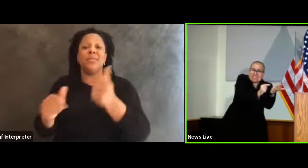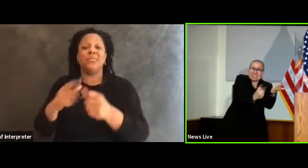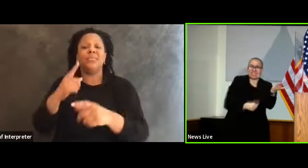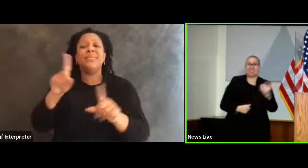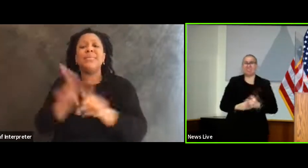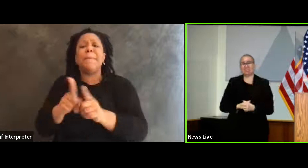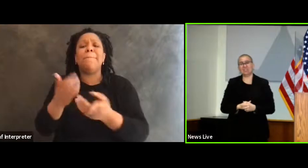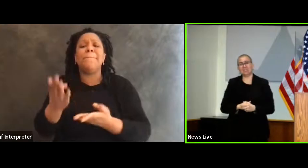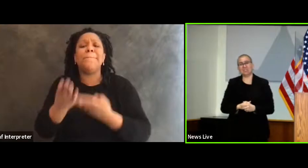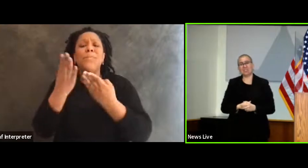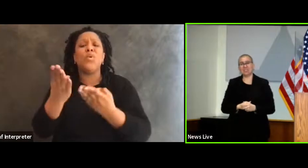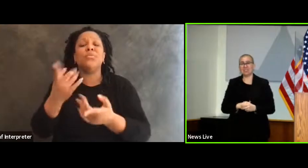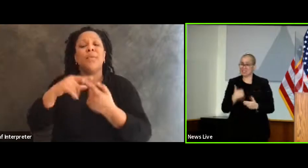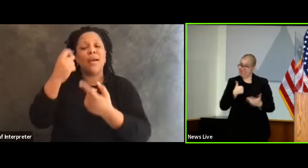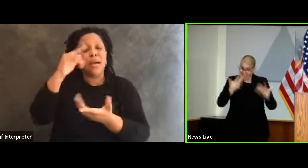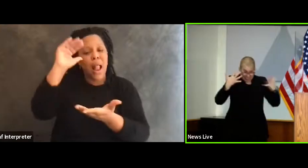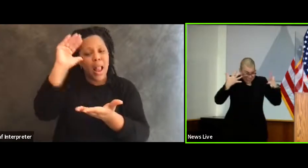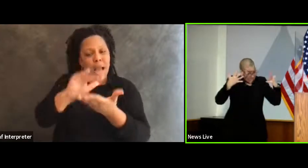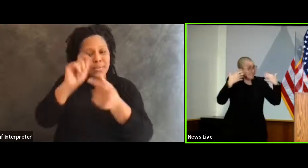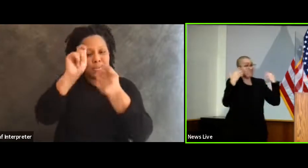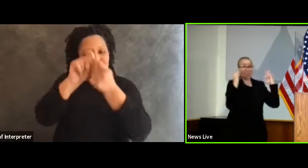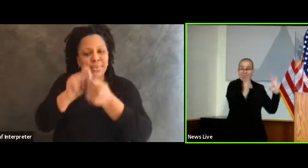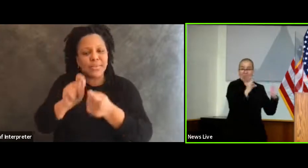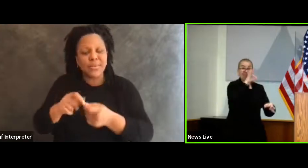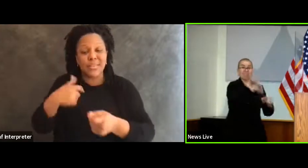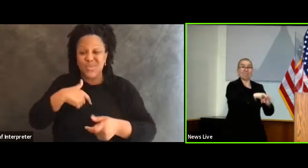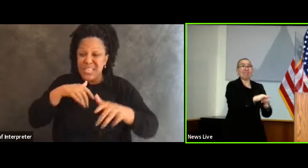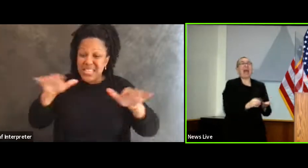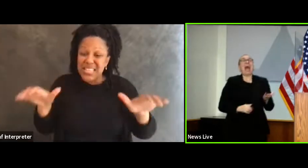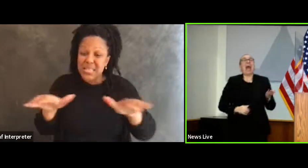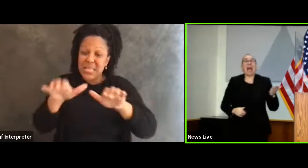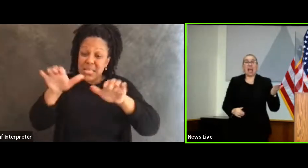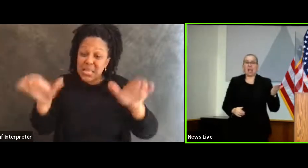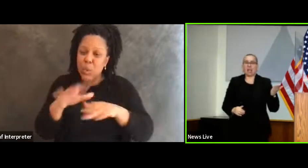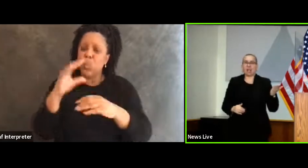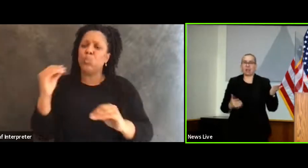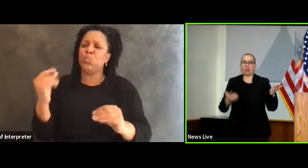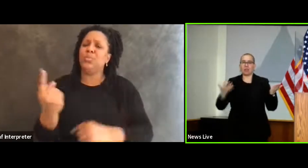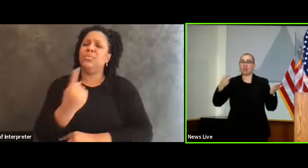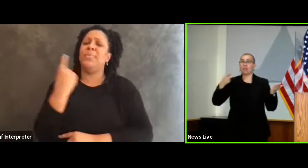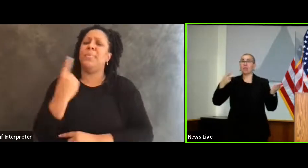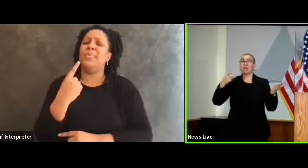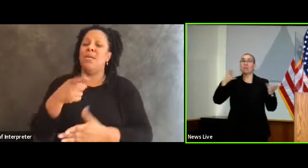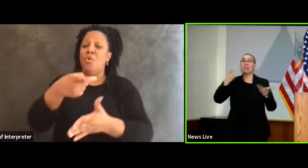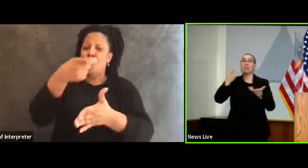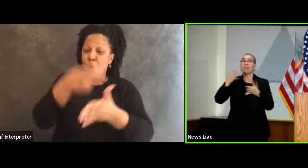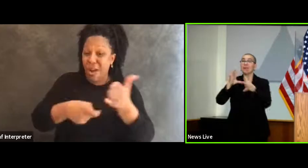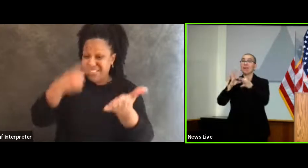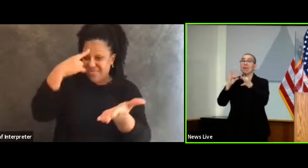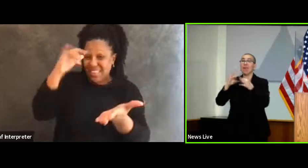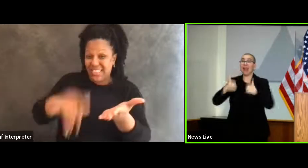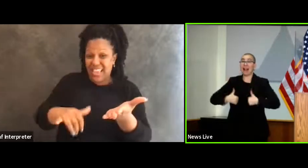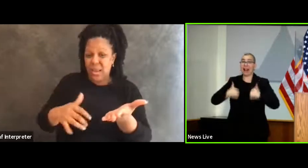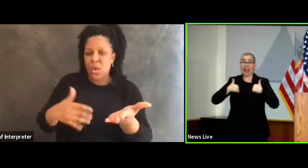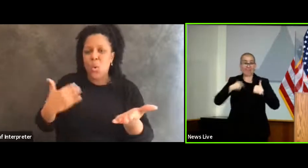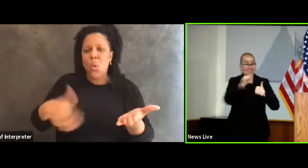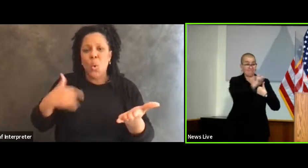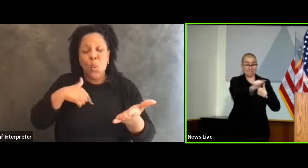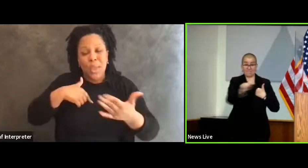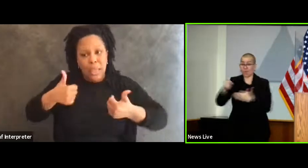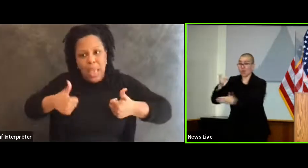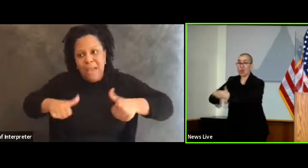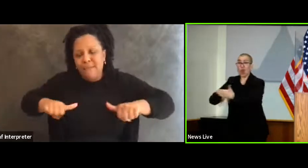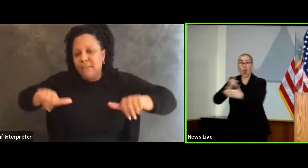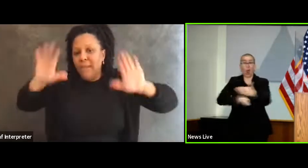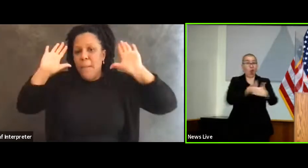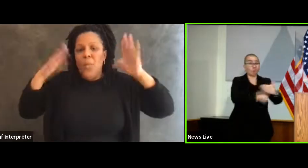acted. But the price for action was too high. It mattered to George Floyd's life